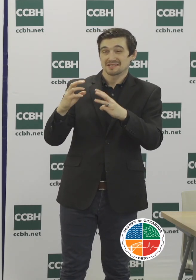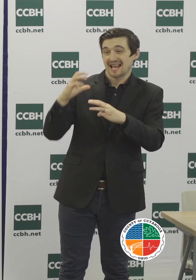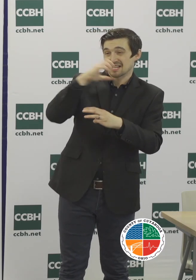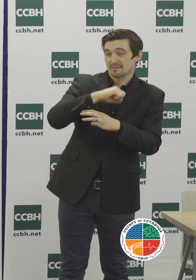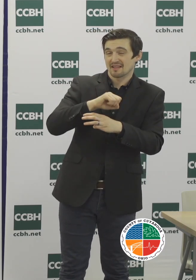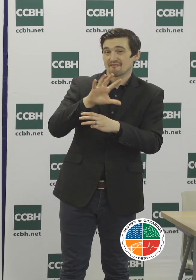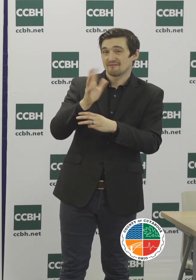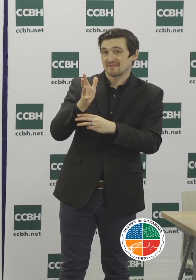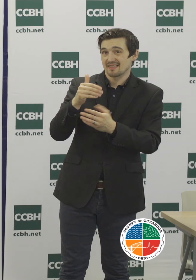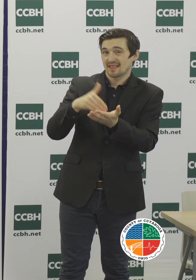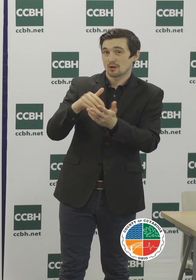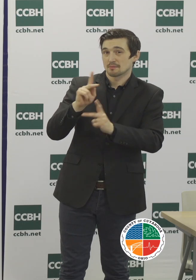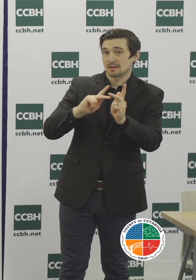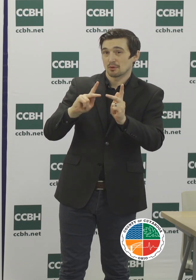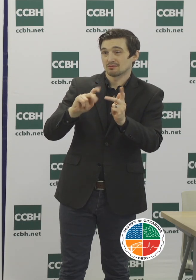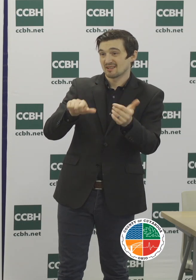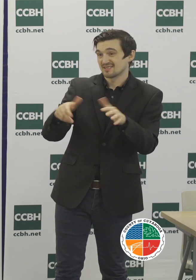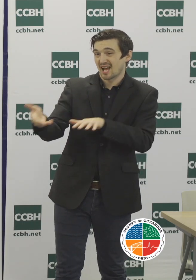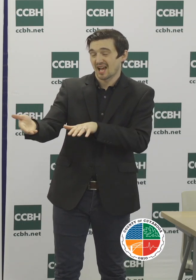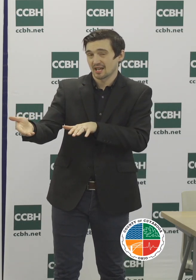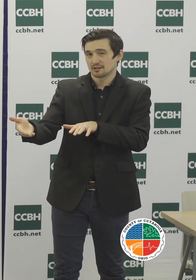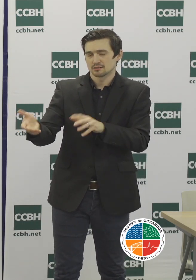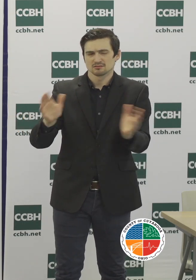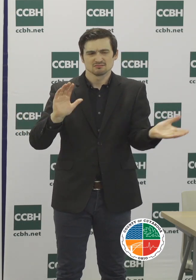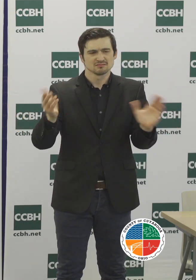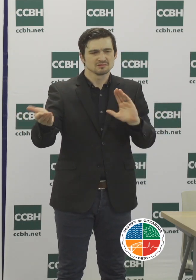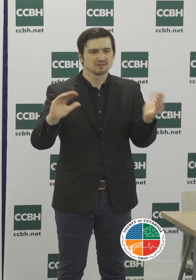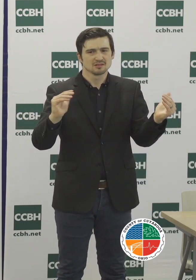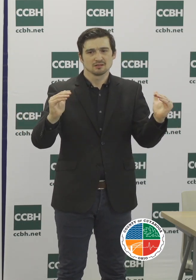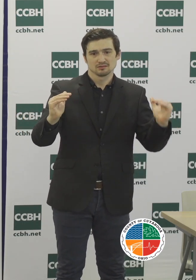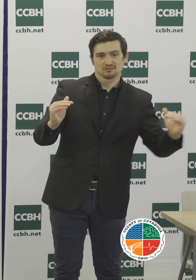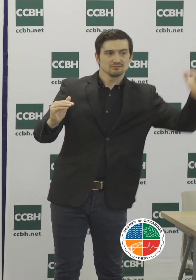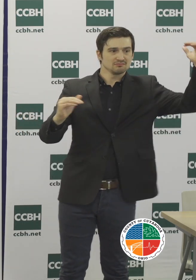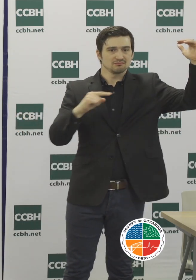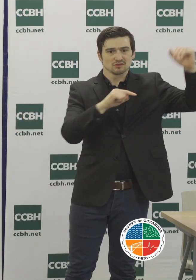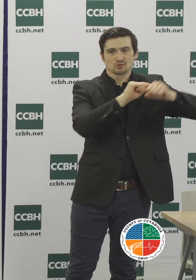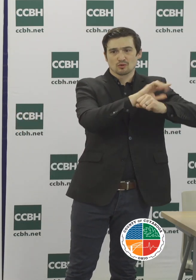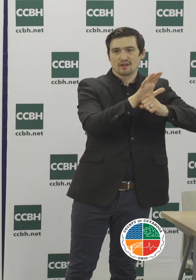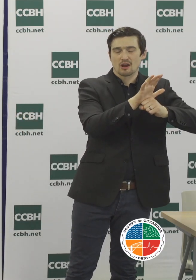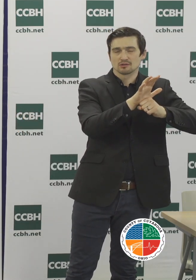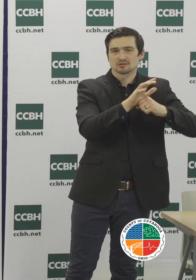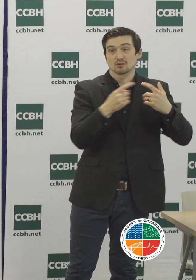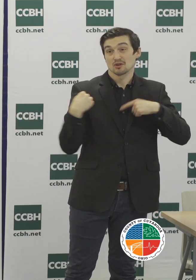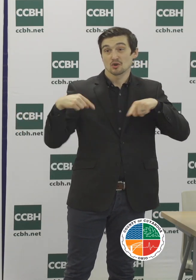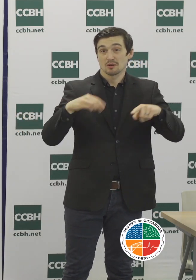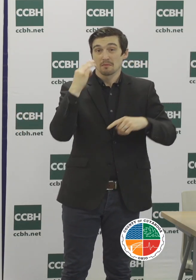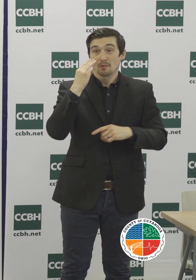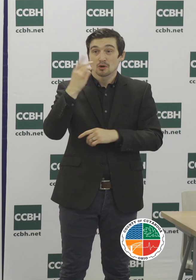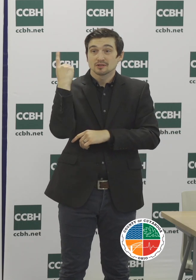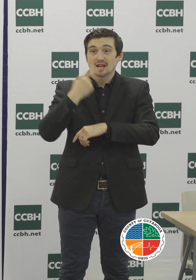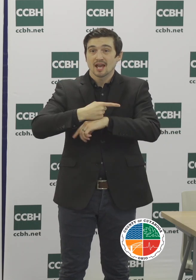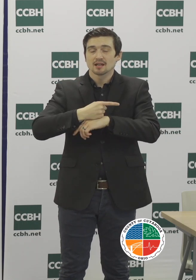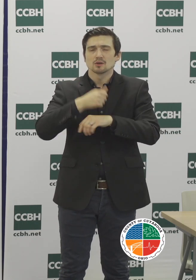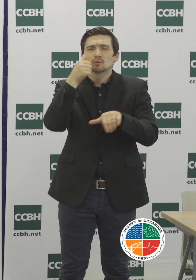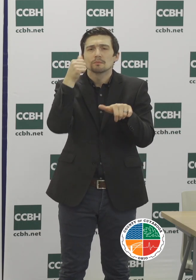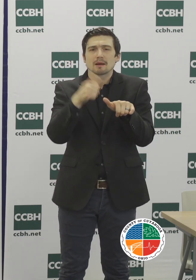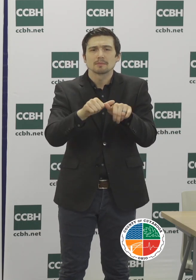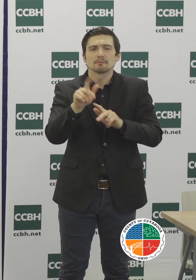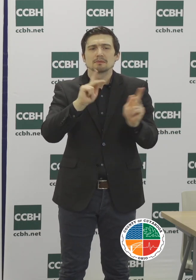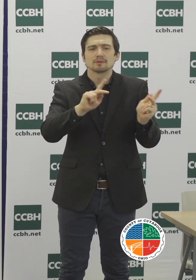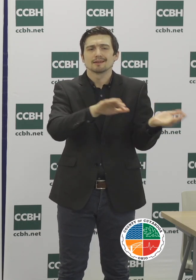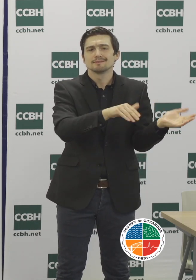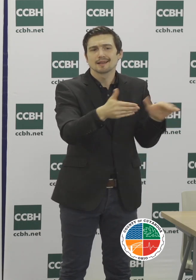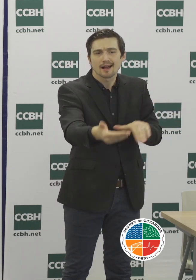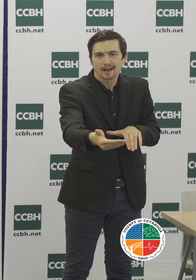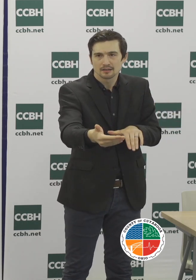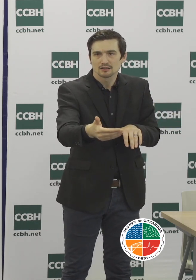suffered in the wake of all these tragedies, and keep them with you in your hearts during Memorial Day. Please